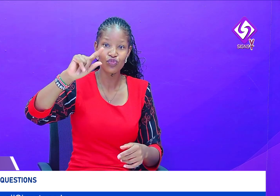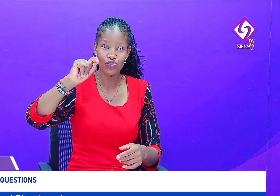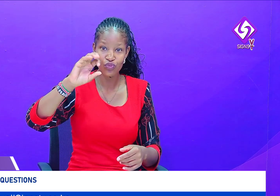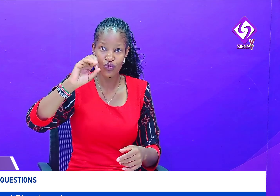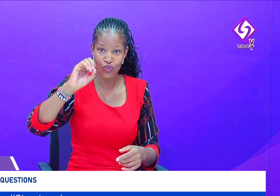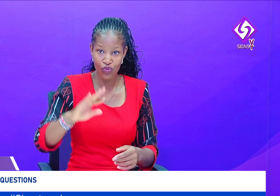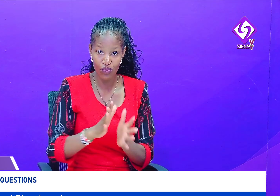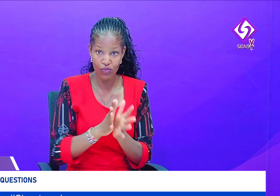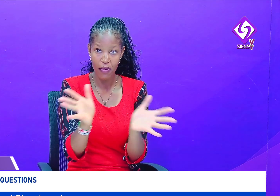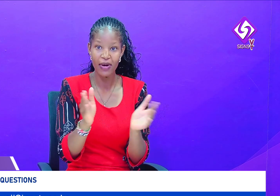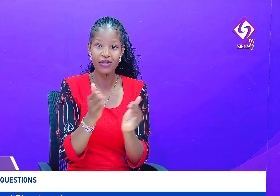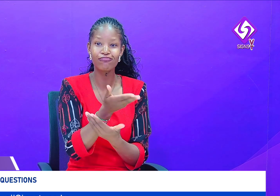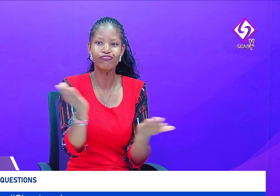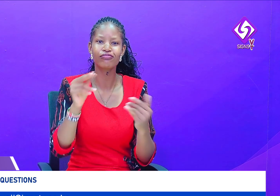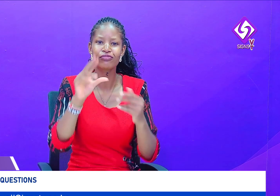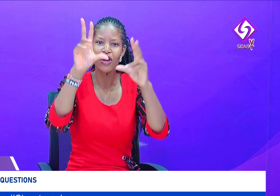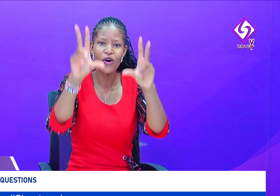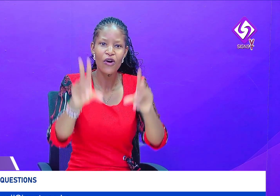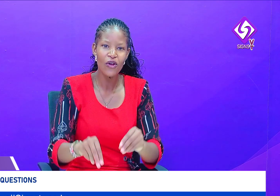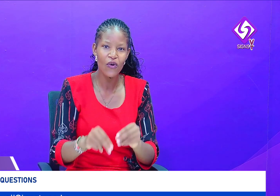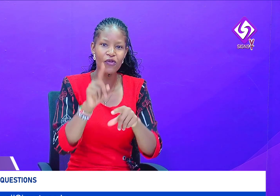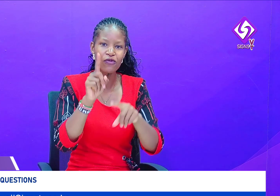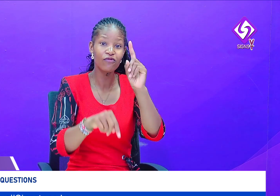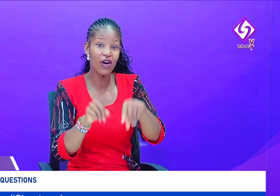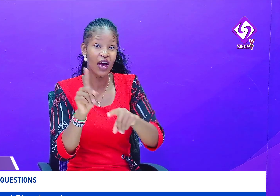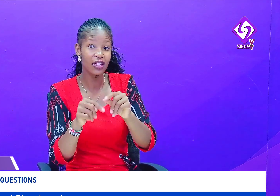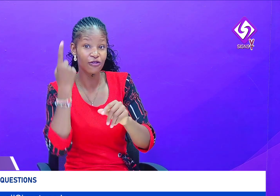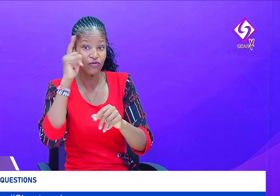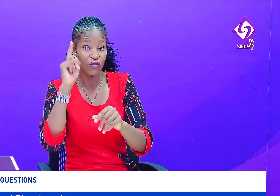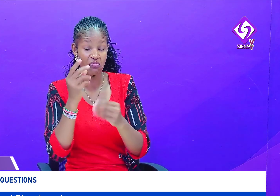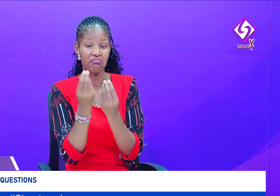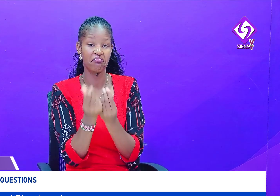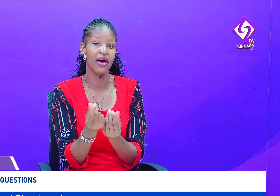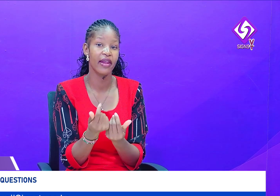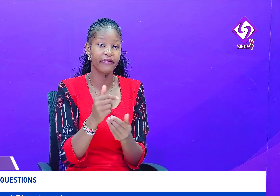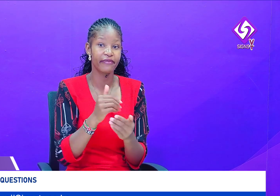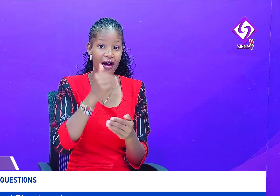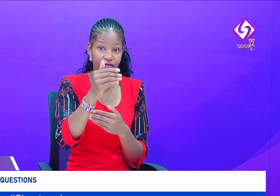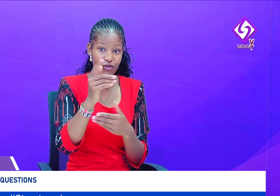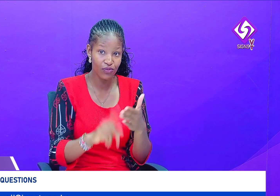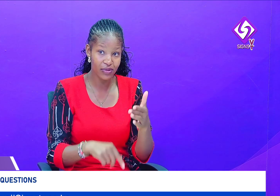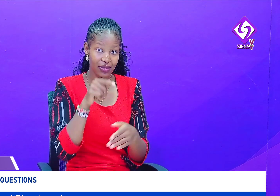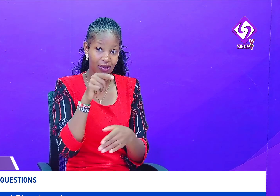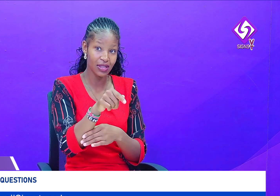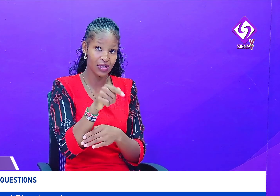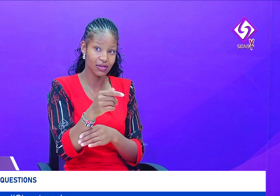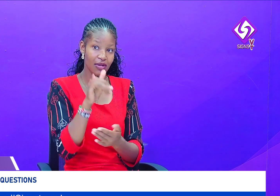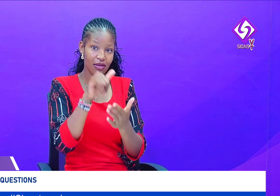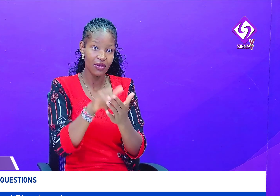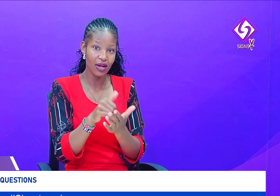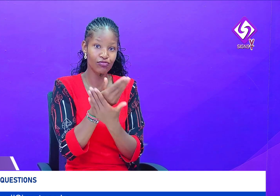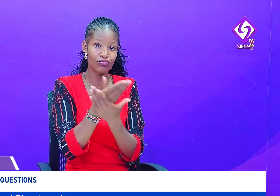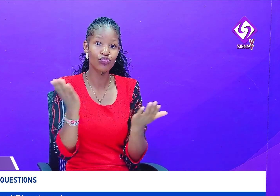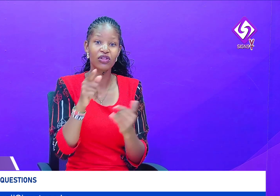According to the Audit General, there was no value for money after establishing that there was no work